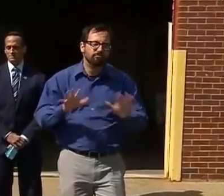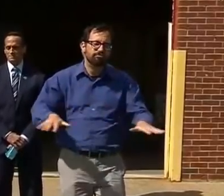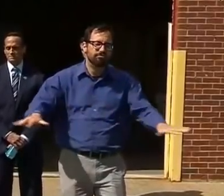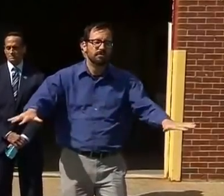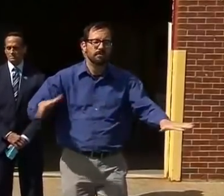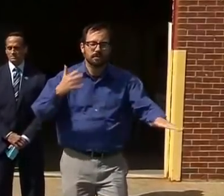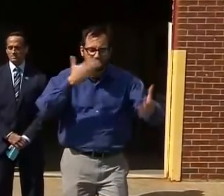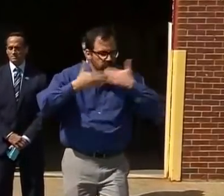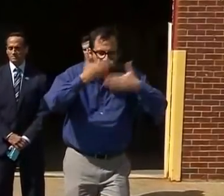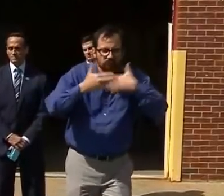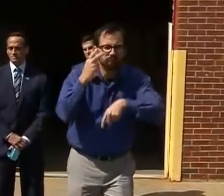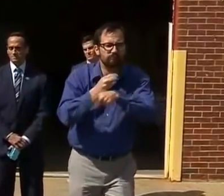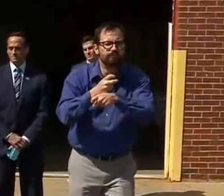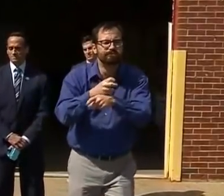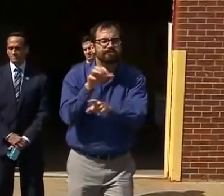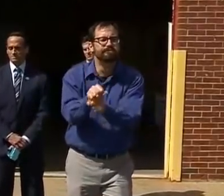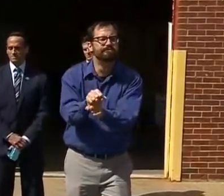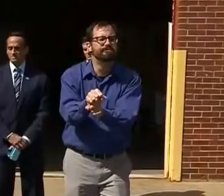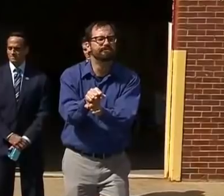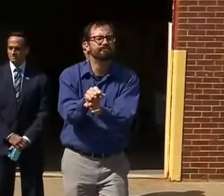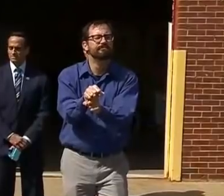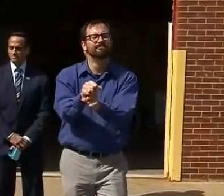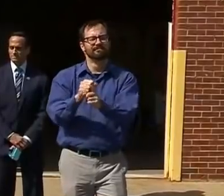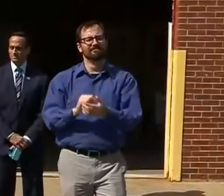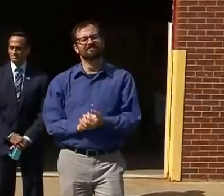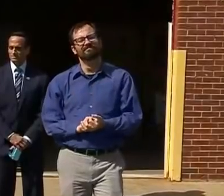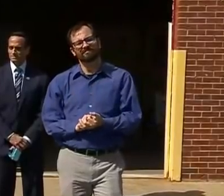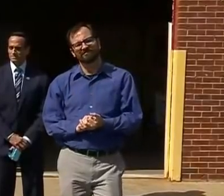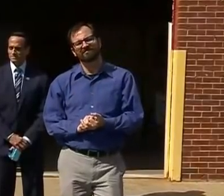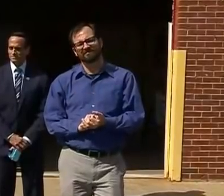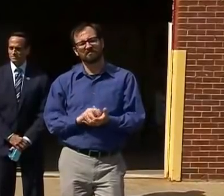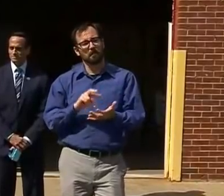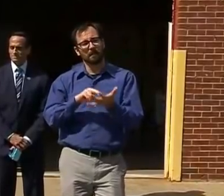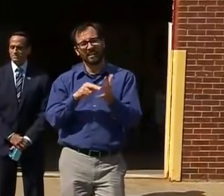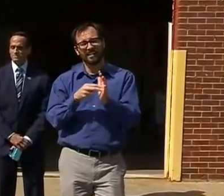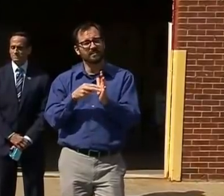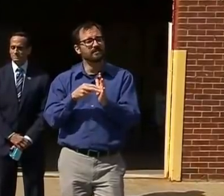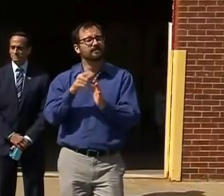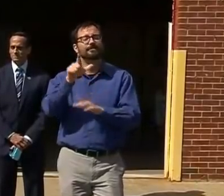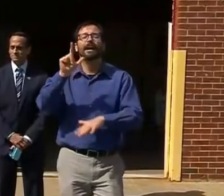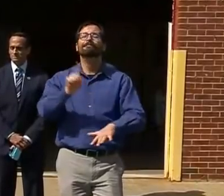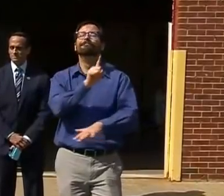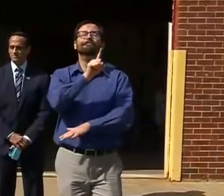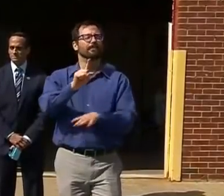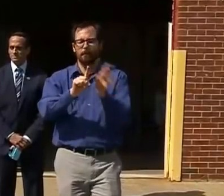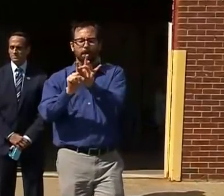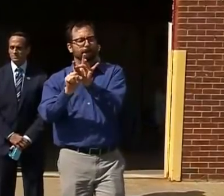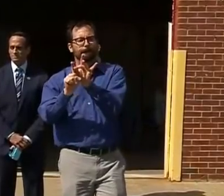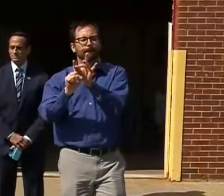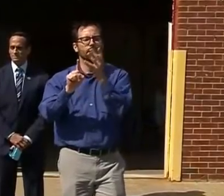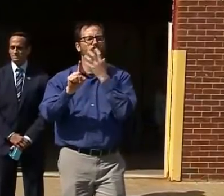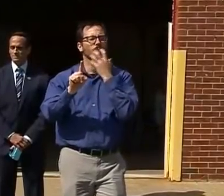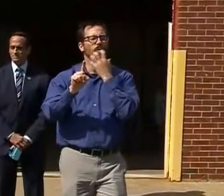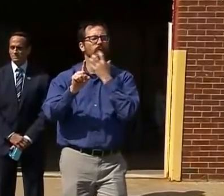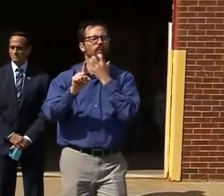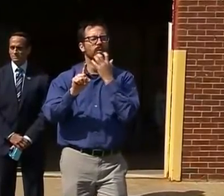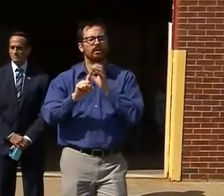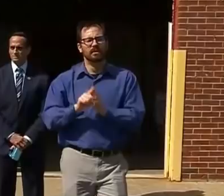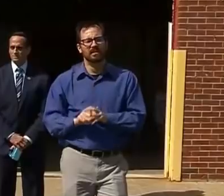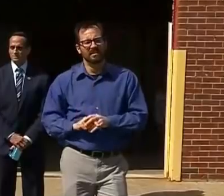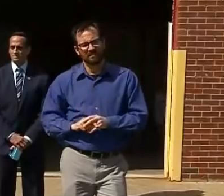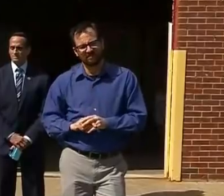and it will prey on people if you give it the opportunity. The best way you can kill it is to not give it to somebody else and not get it yourself. And that